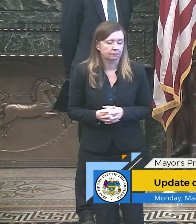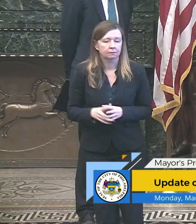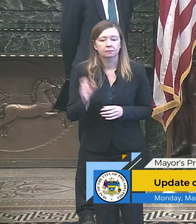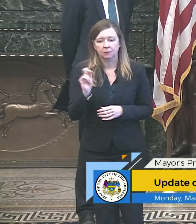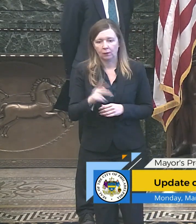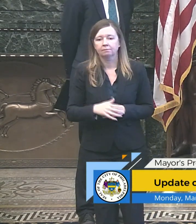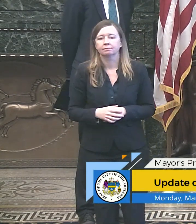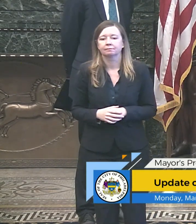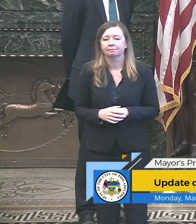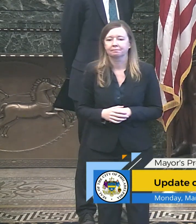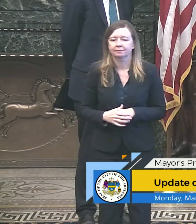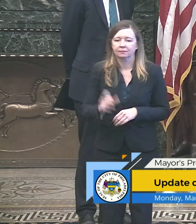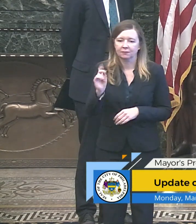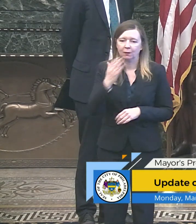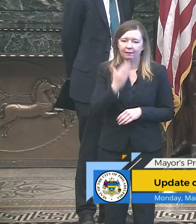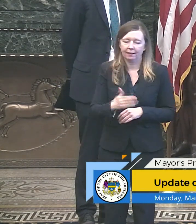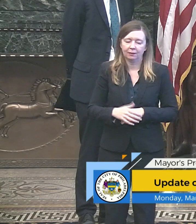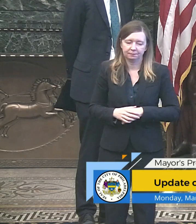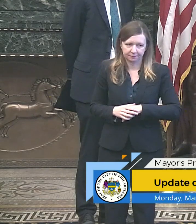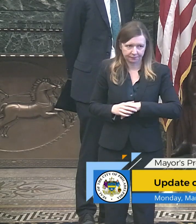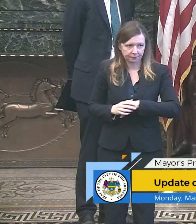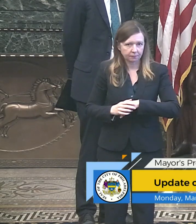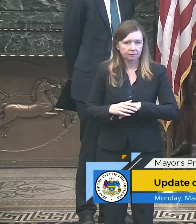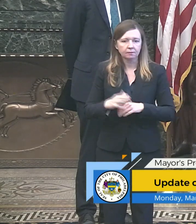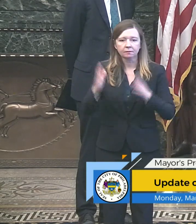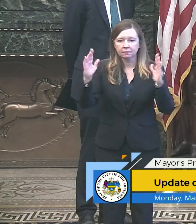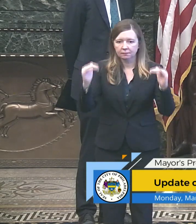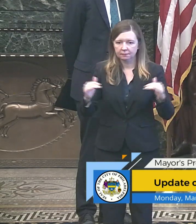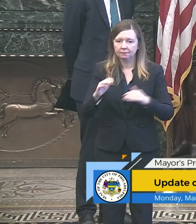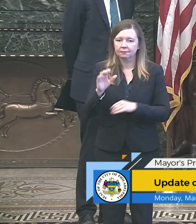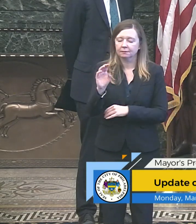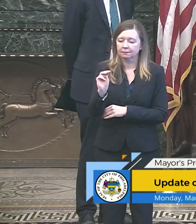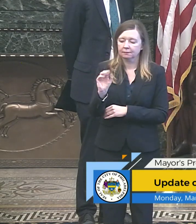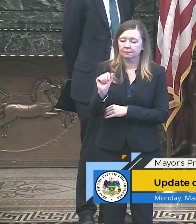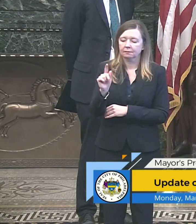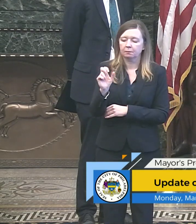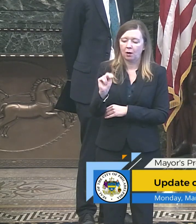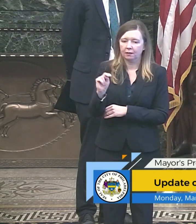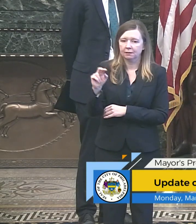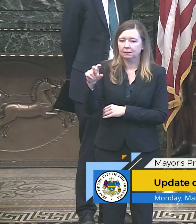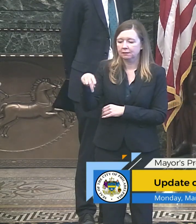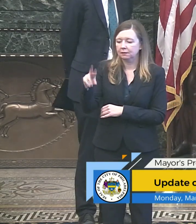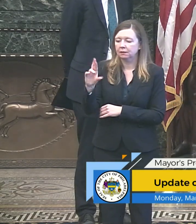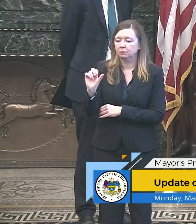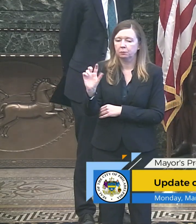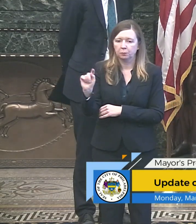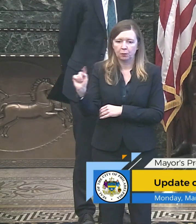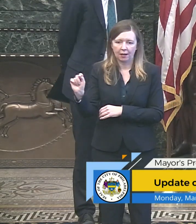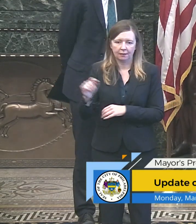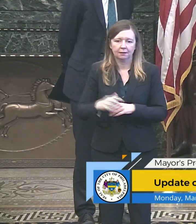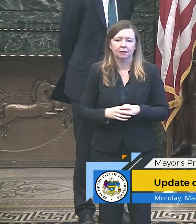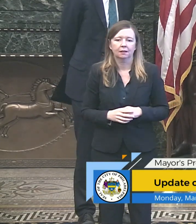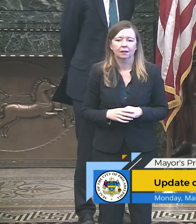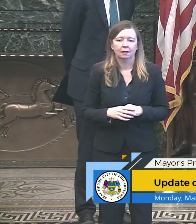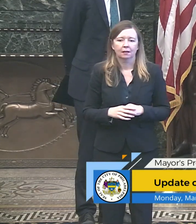Okay. All right, thank you, Andy. Next up is Martin Pratt of YBN Philly.